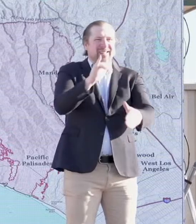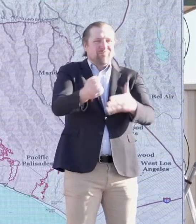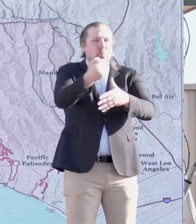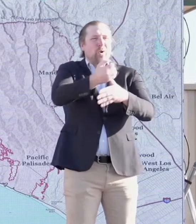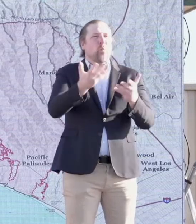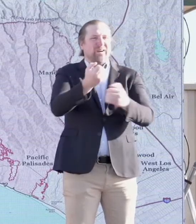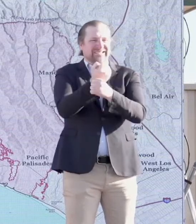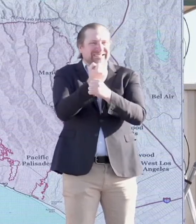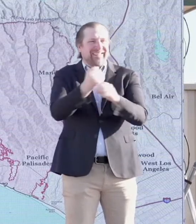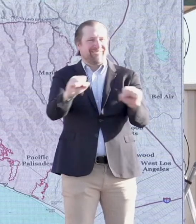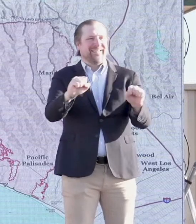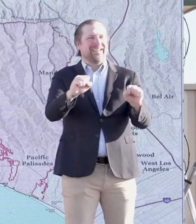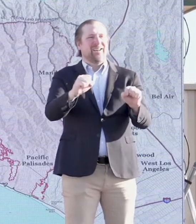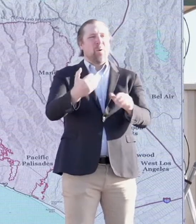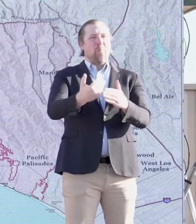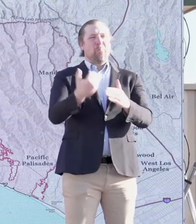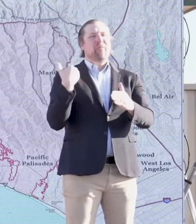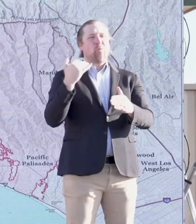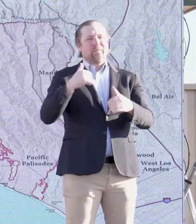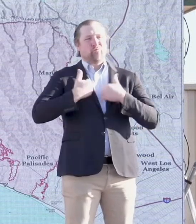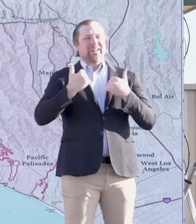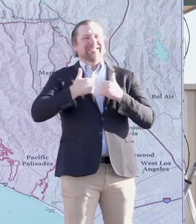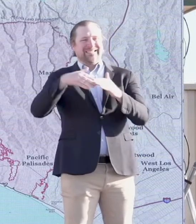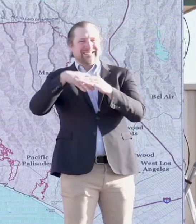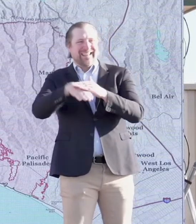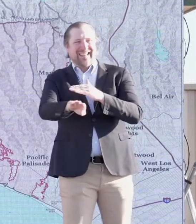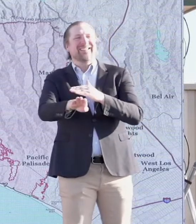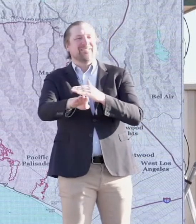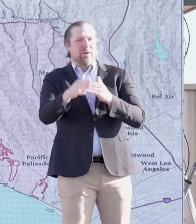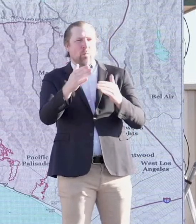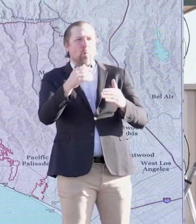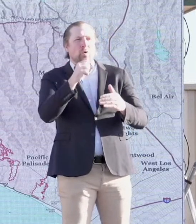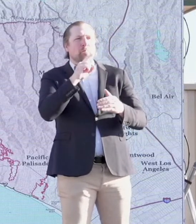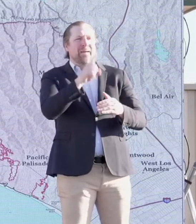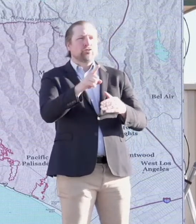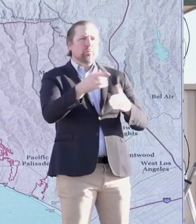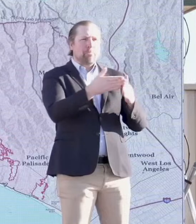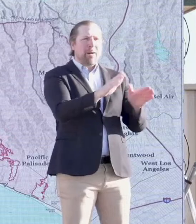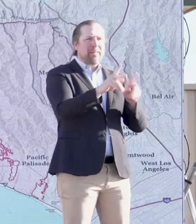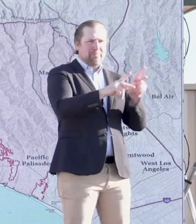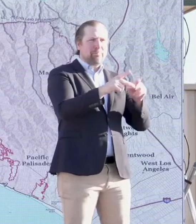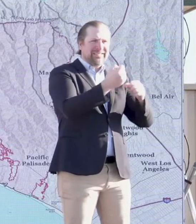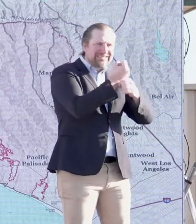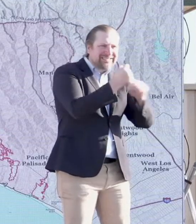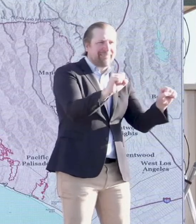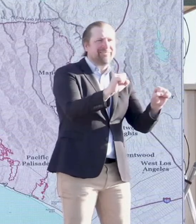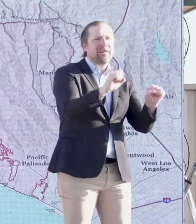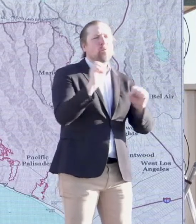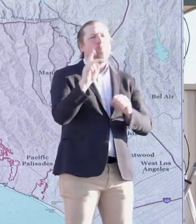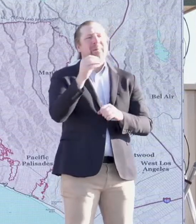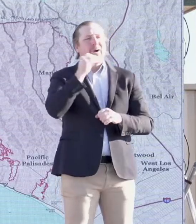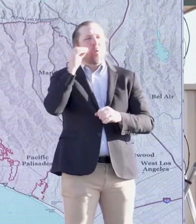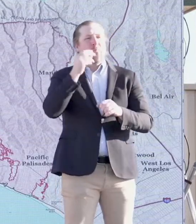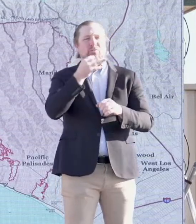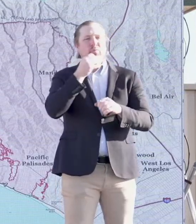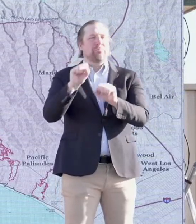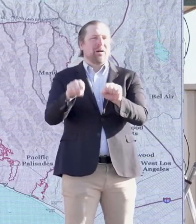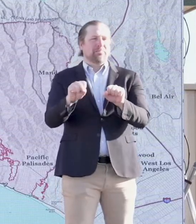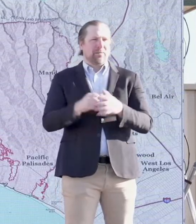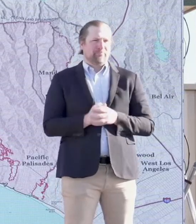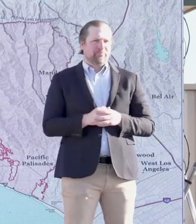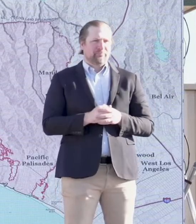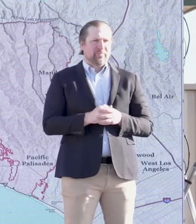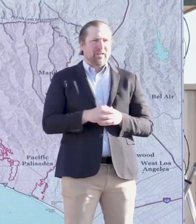possible before we let any residents inside the area, because we want to serve that public and keep them safe, but get them home as fast as can.